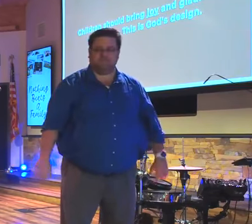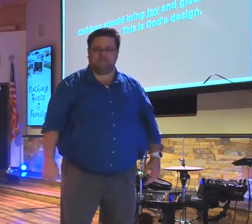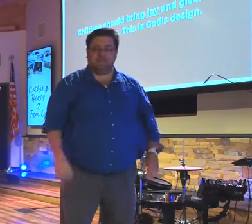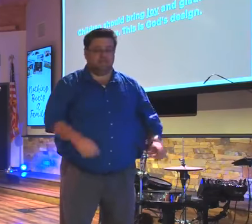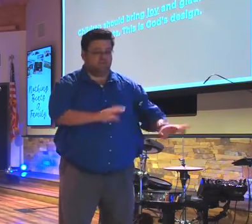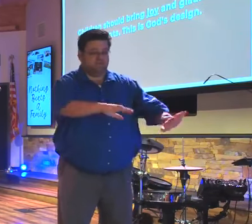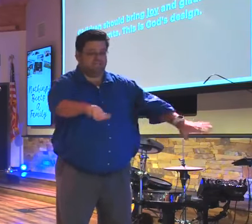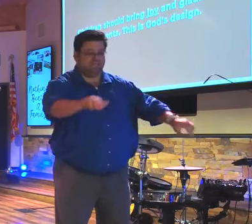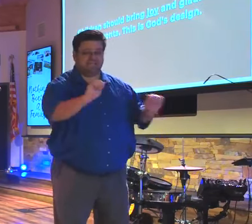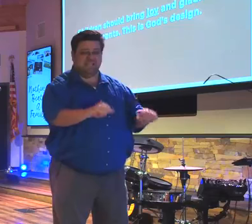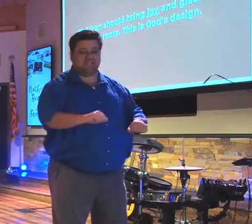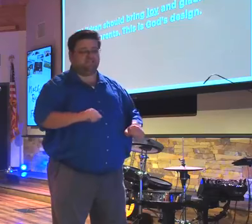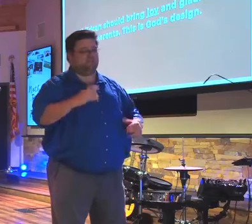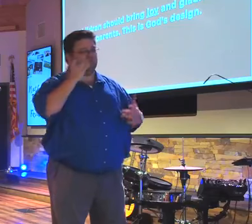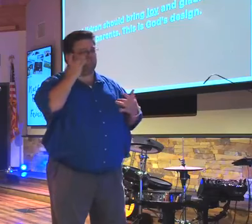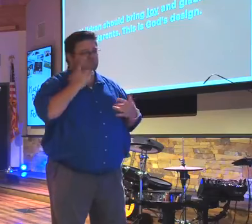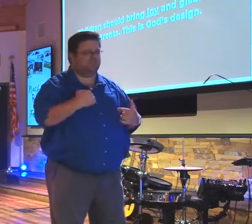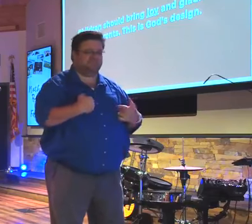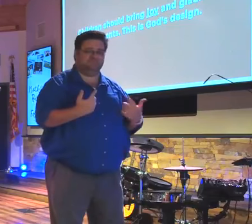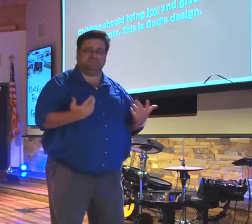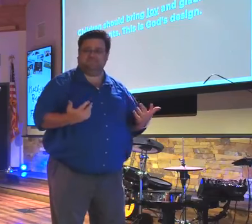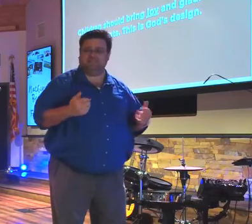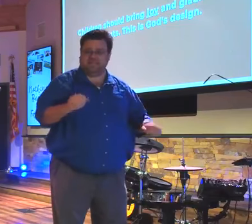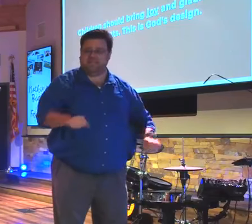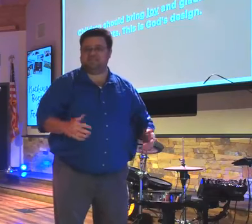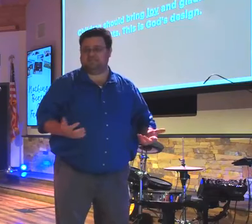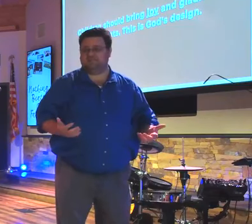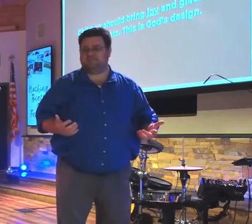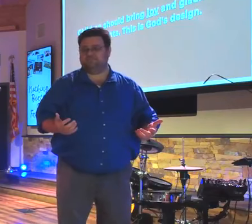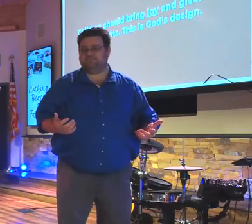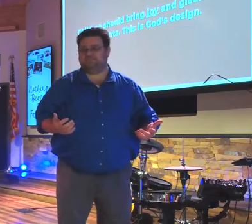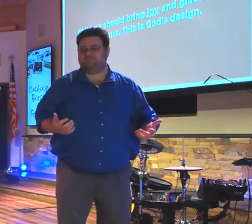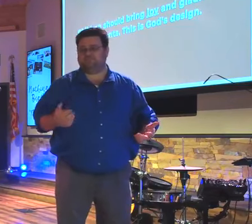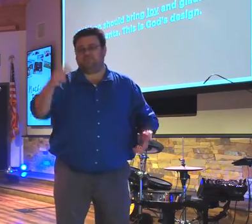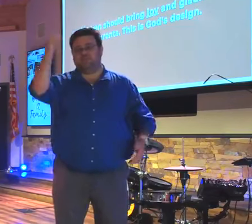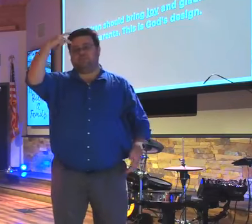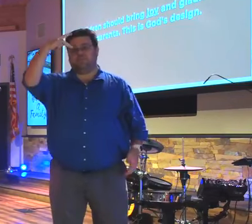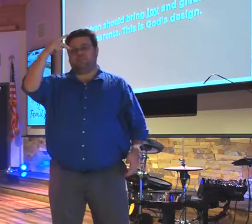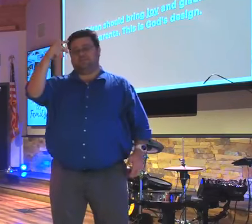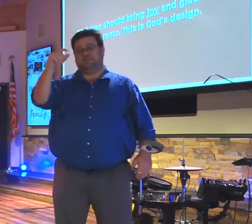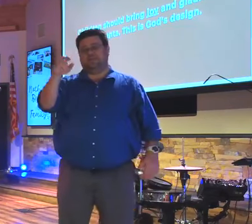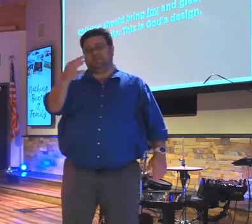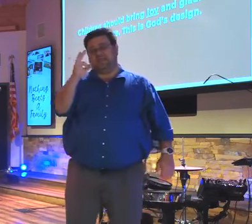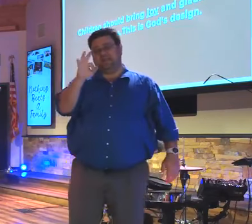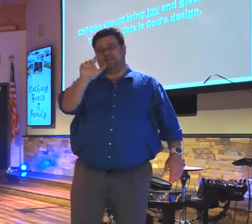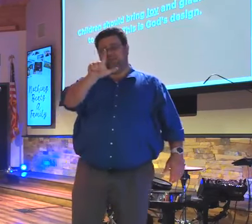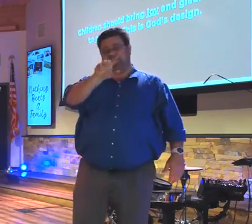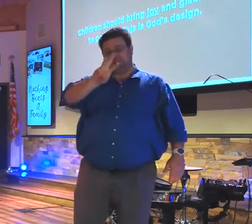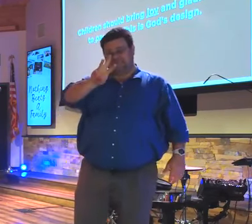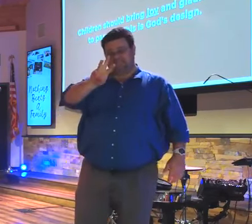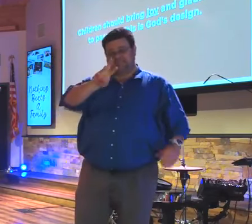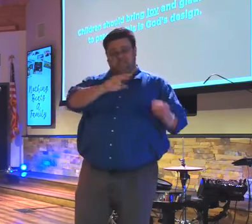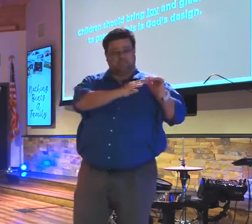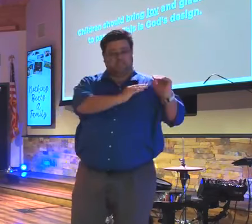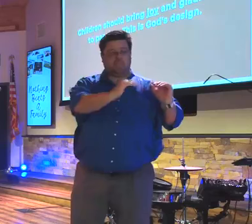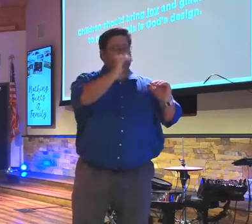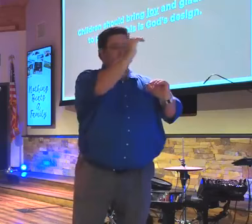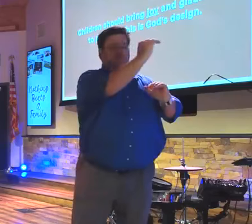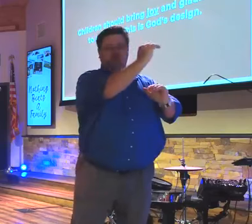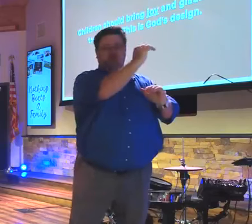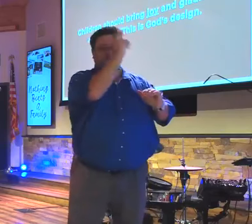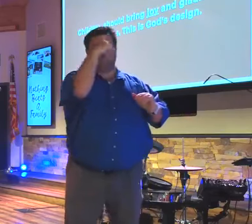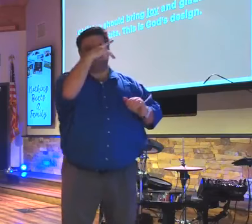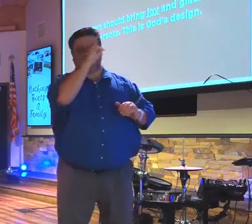bring grief to you. In fact, Proverbs 19:26 takes it to a whole other level. And in